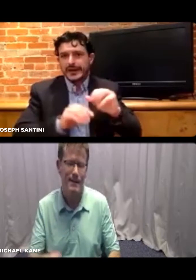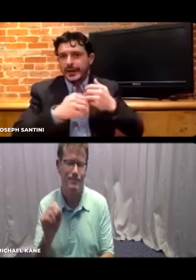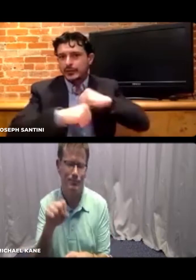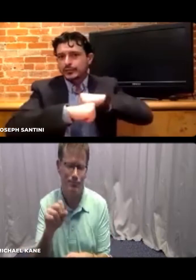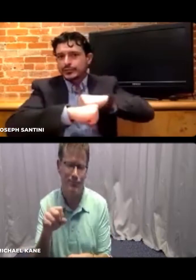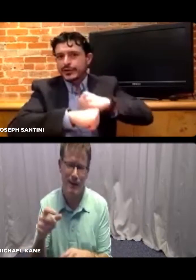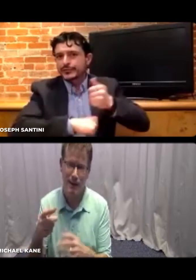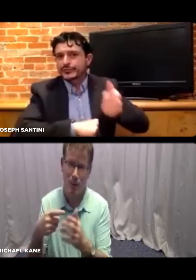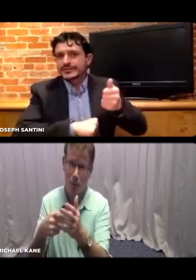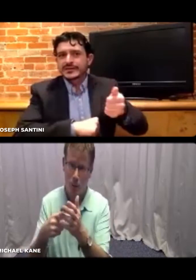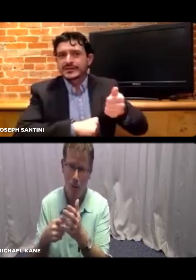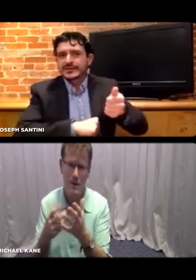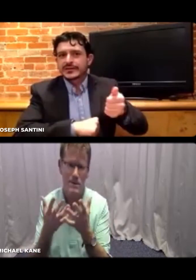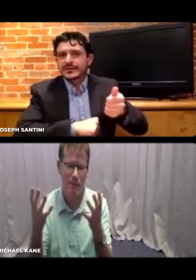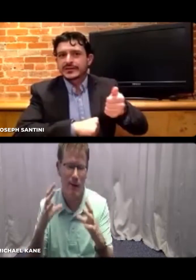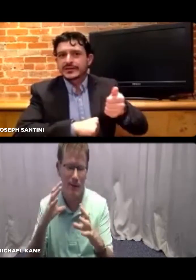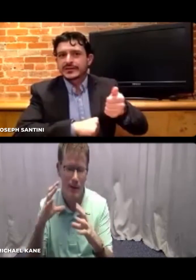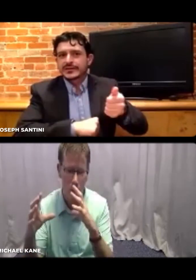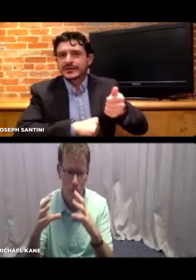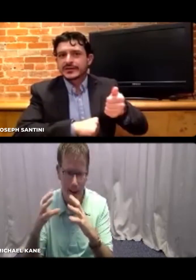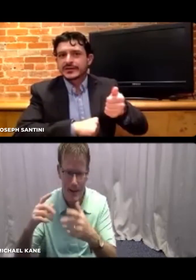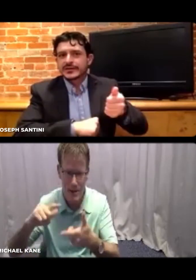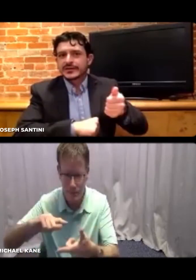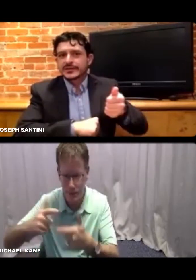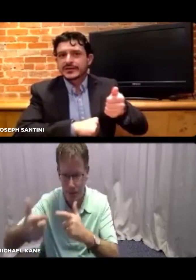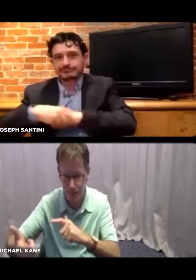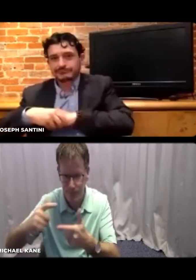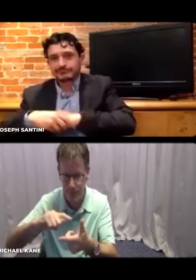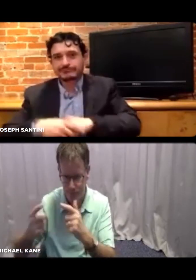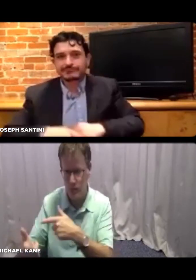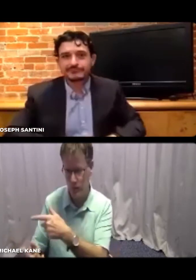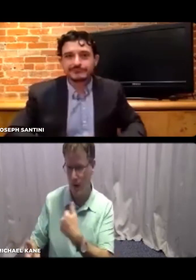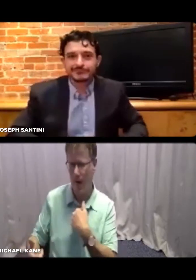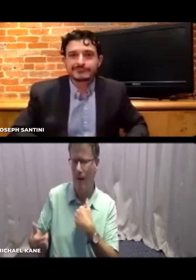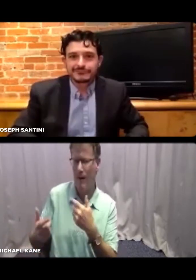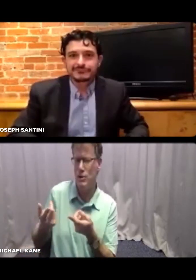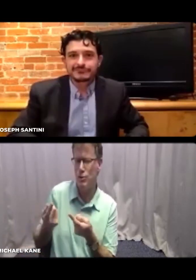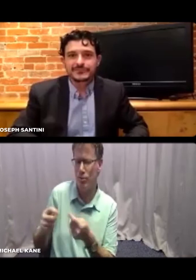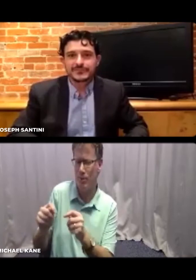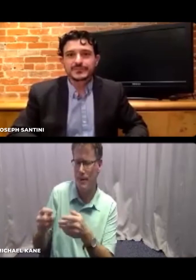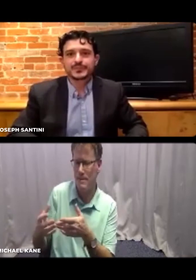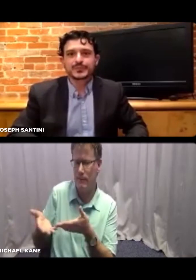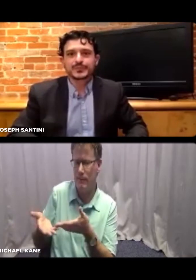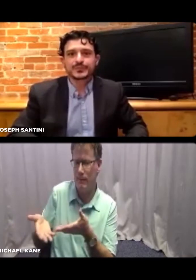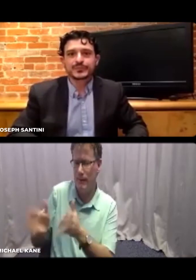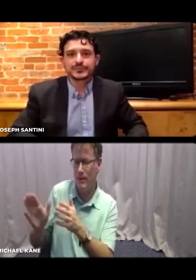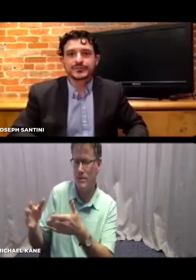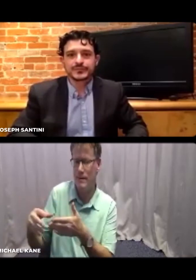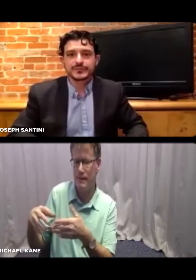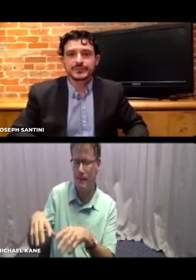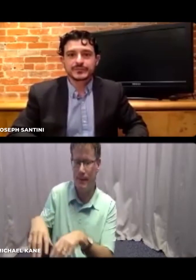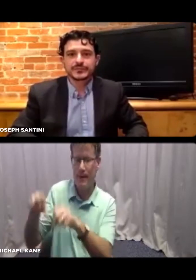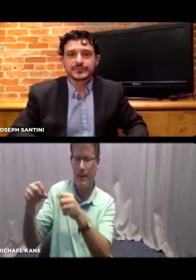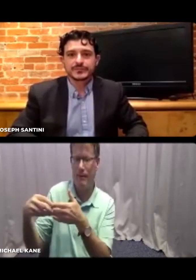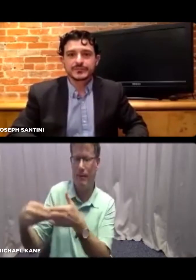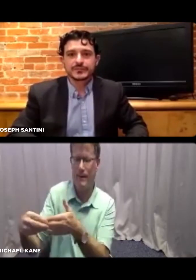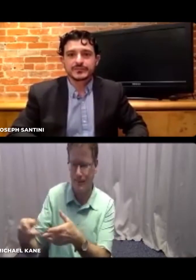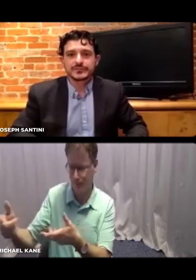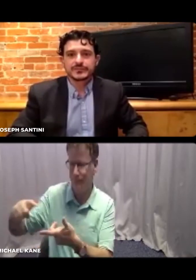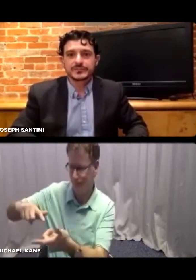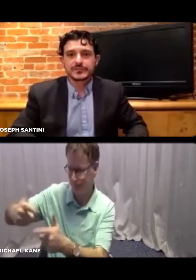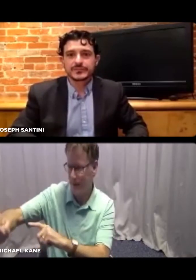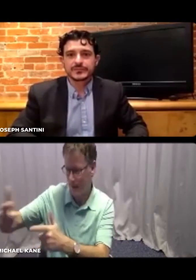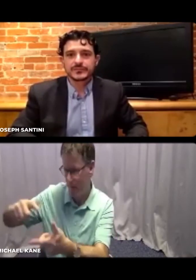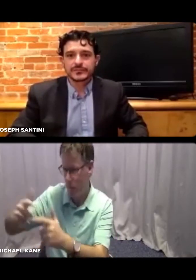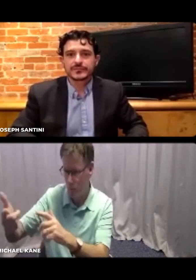and it requires a lot of communication, a lot of back and forth. There were times that I let her take the lead and let her just